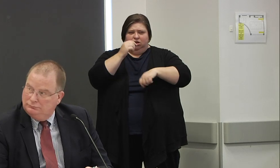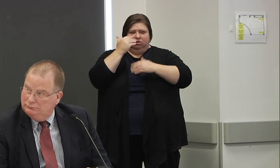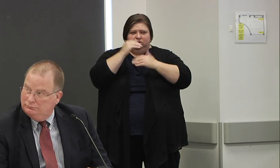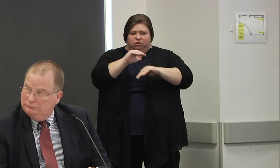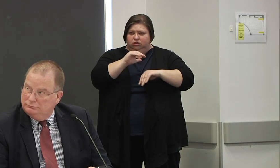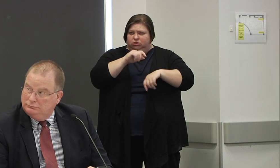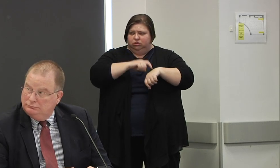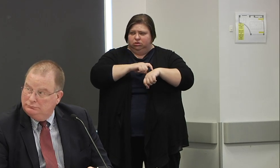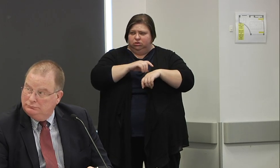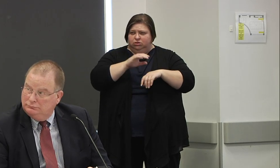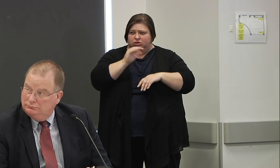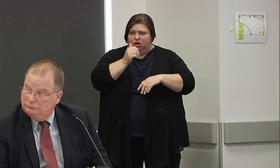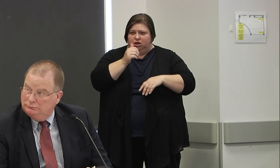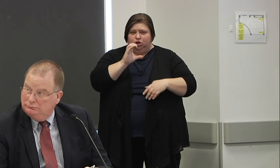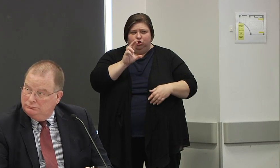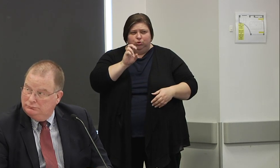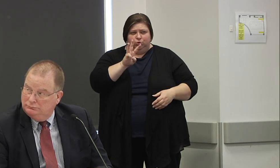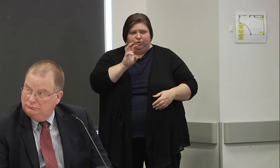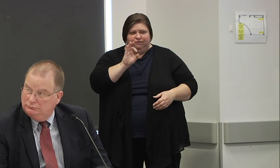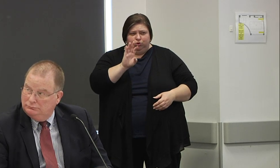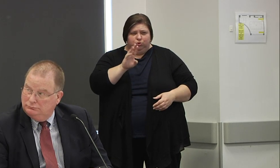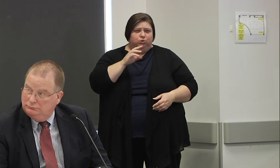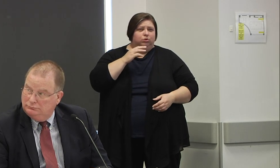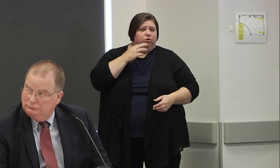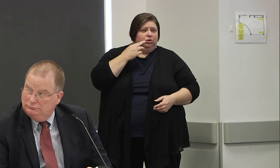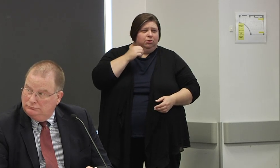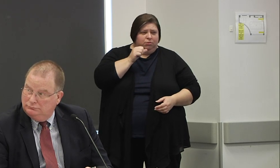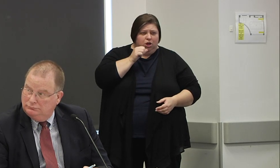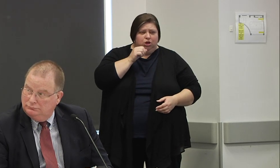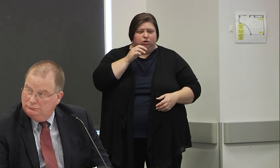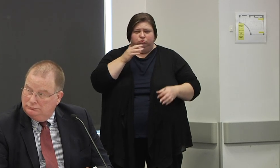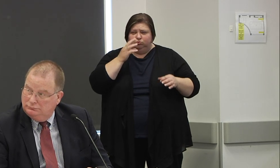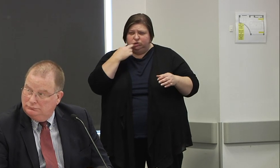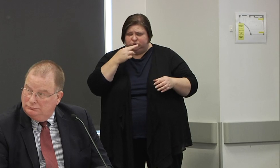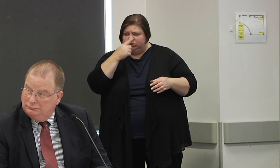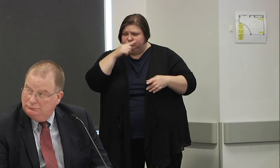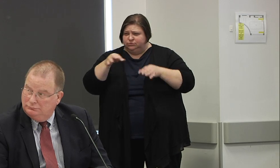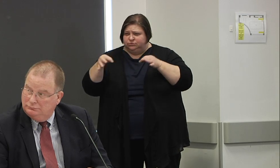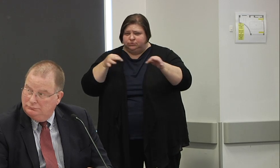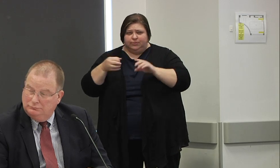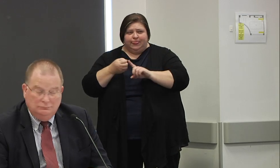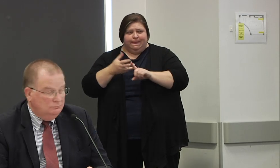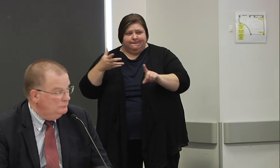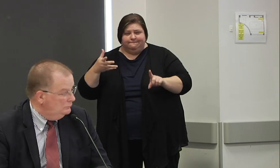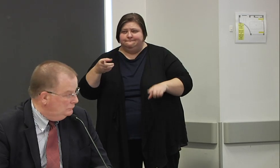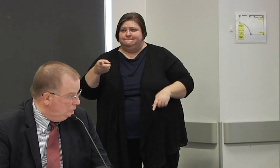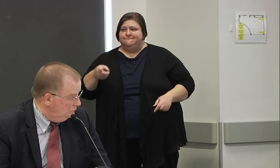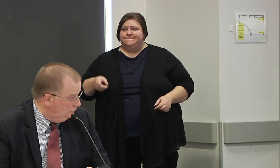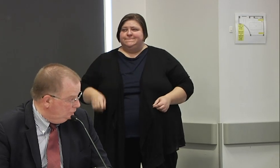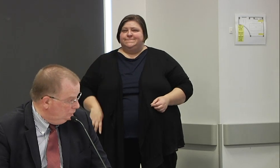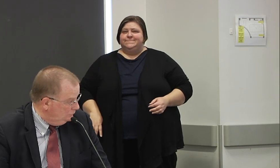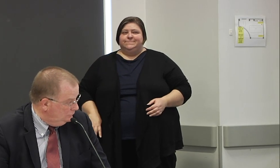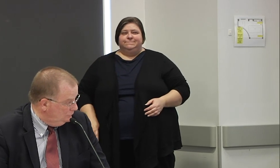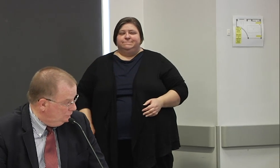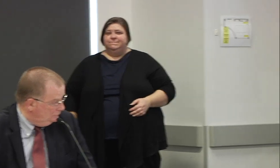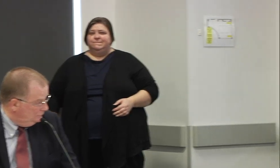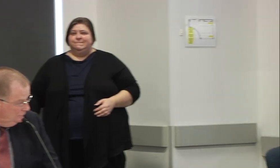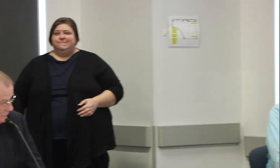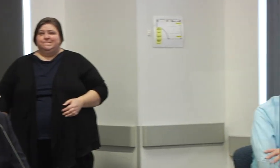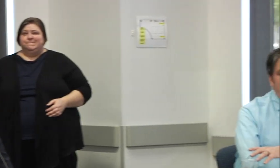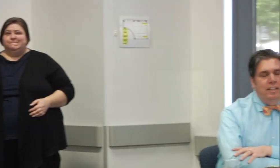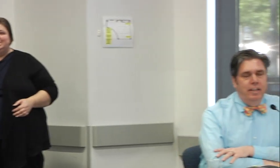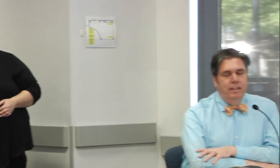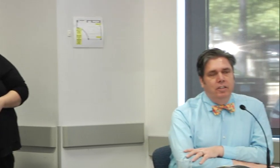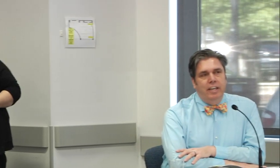reasoning behind that? I absolutely can, but I'm going to let one of the physicians do that. Dr. Seidlinger. I